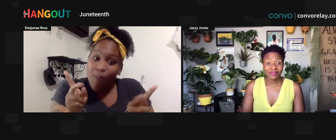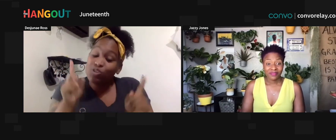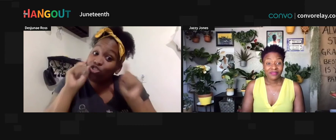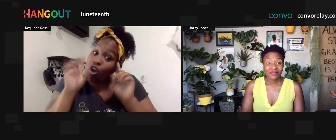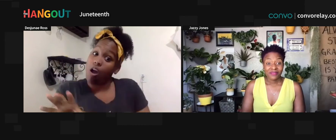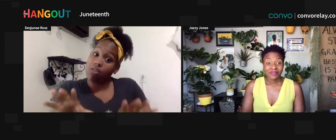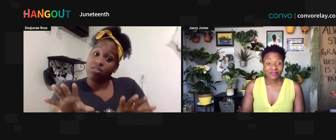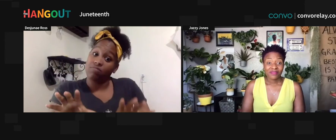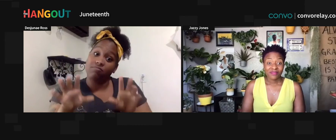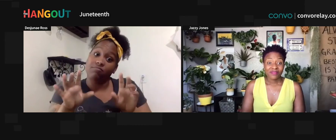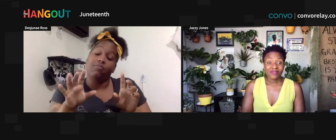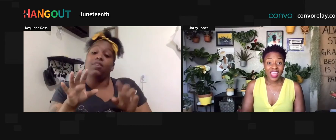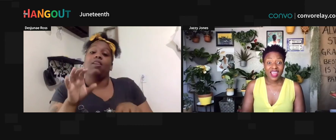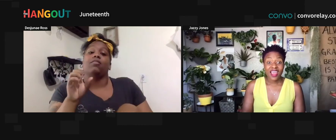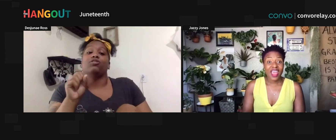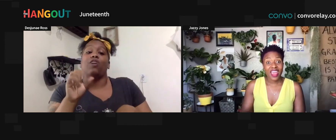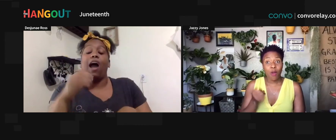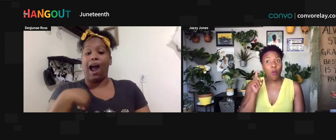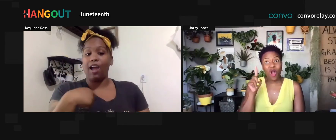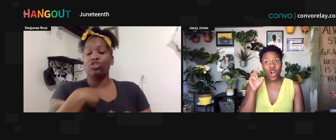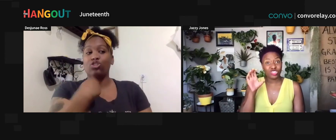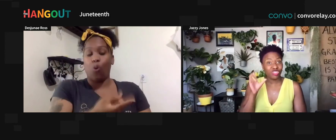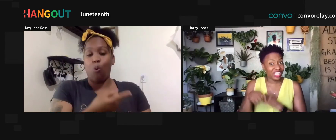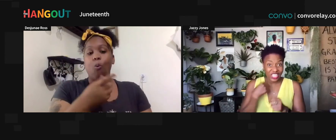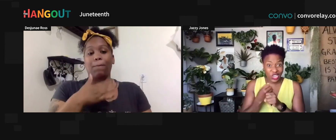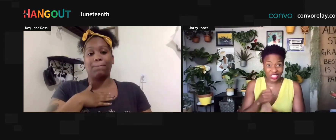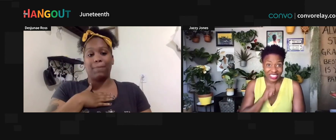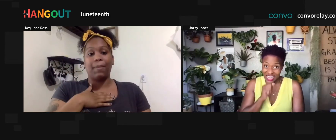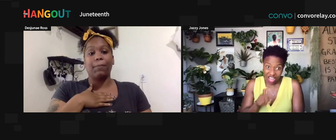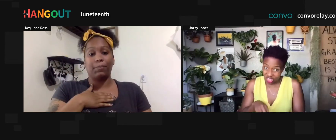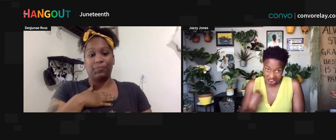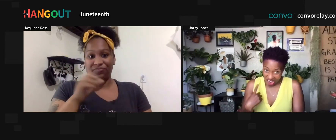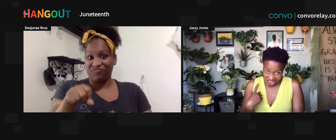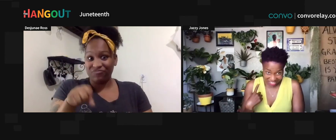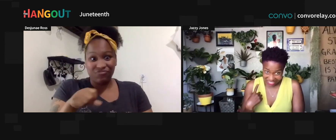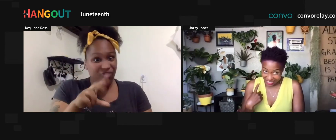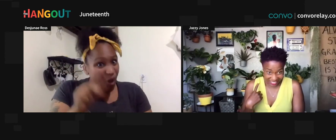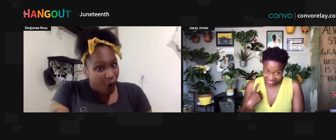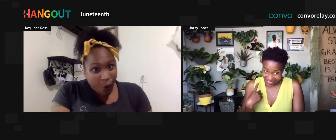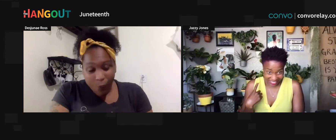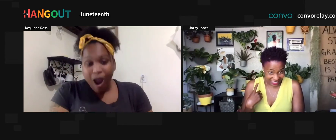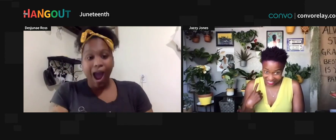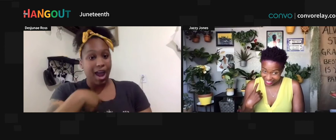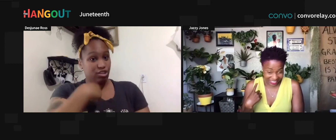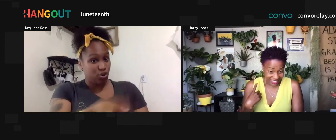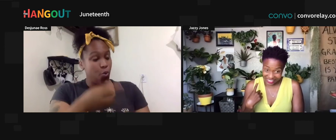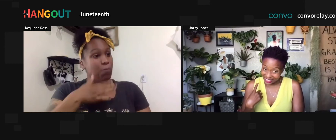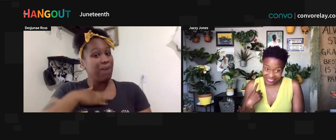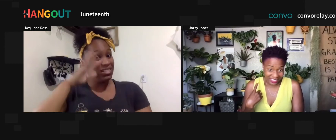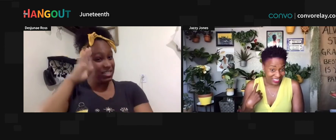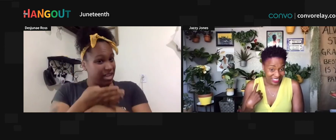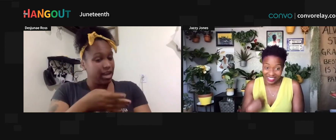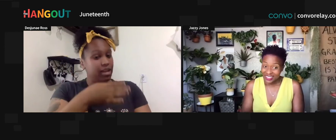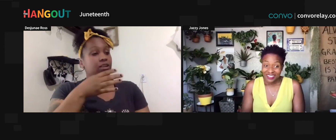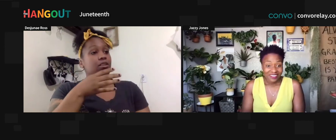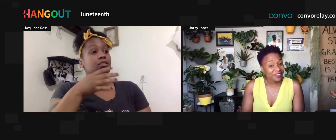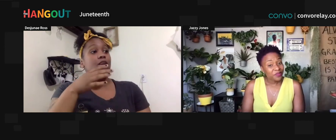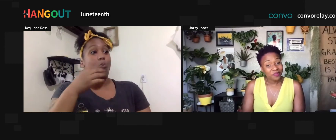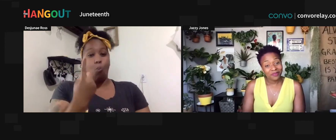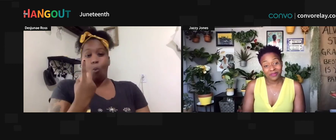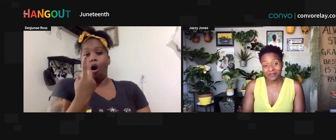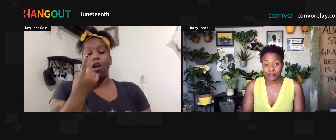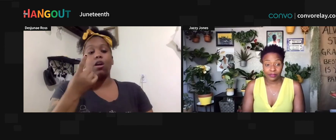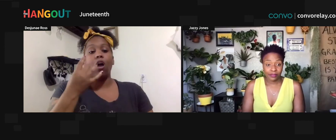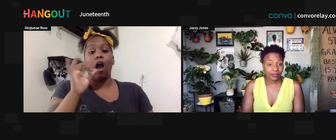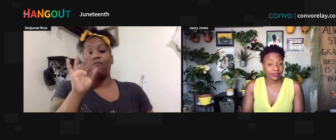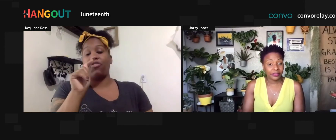Tulsa. It's really new to people, which is a complete shocker. I know. And 100 years ago is when it happened.